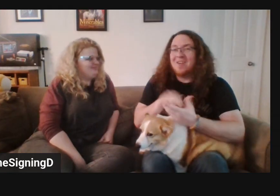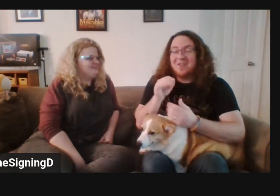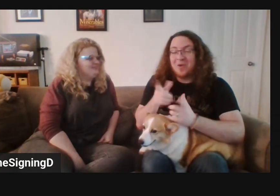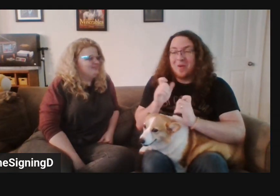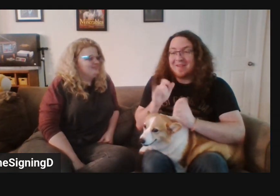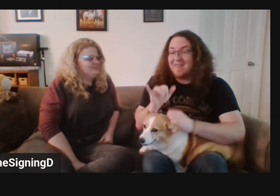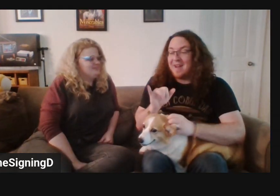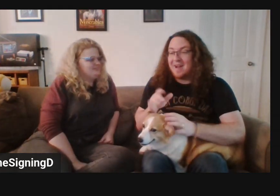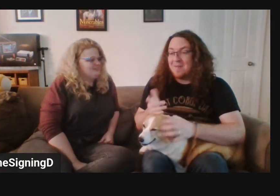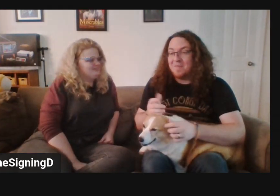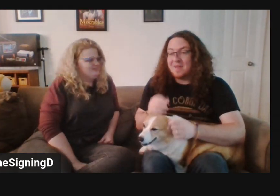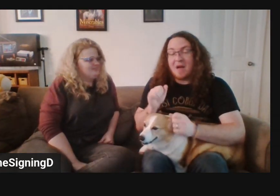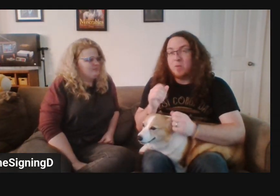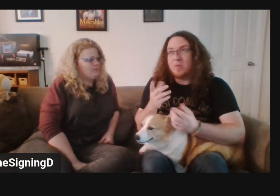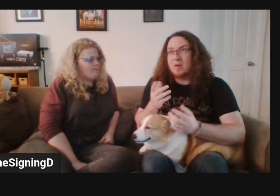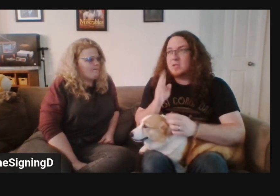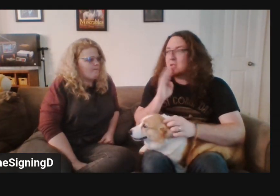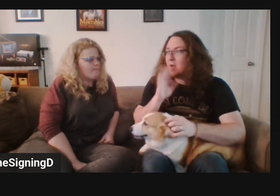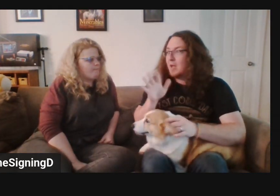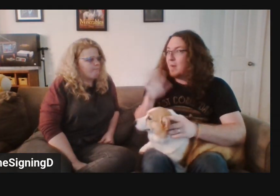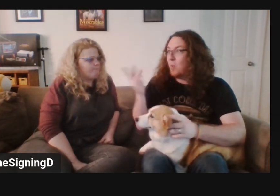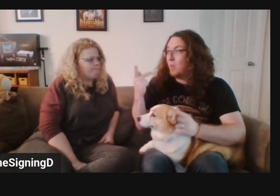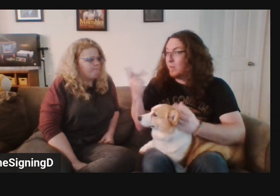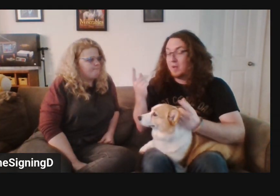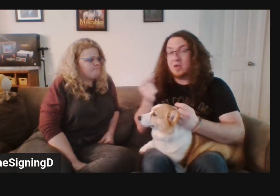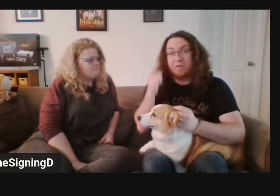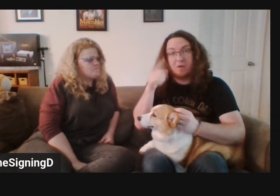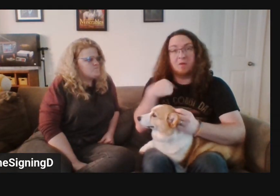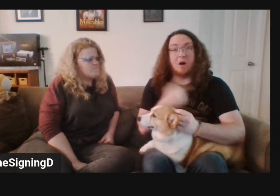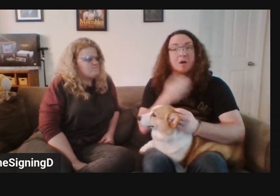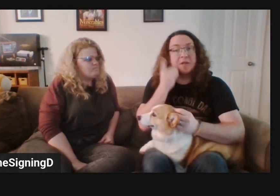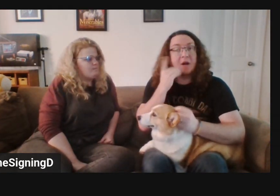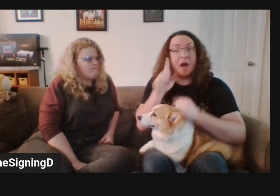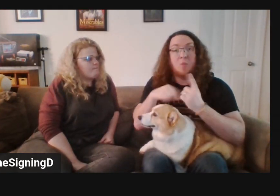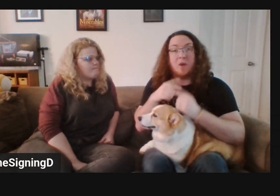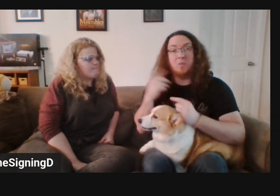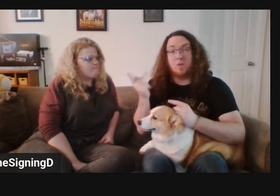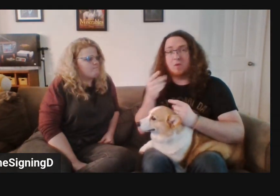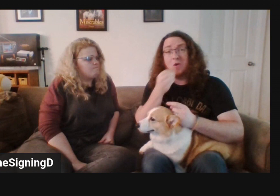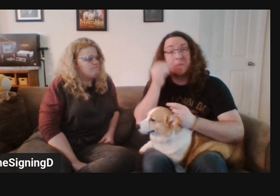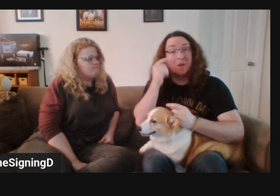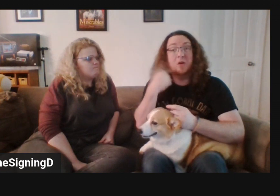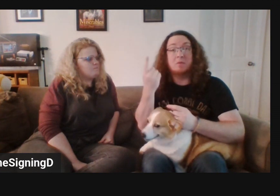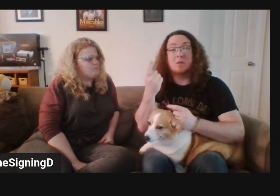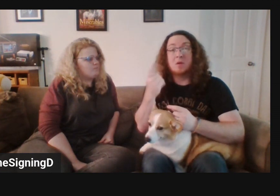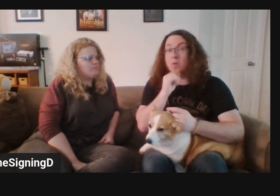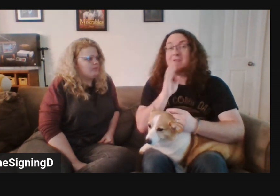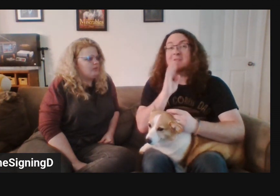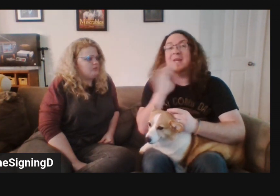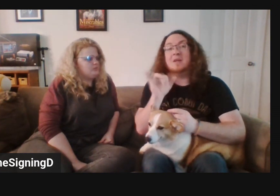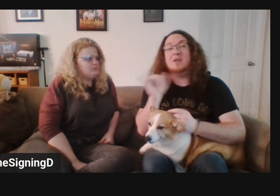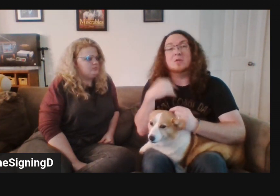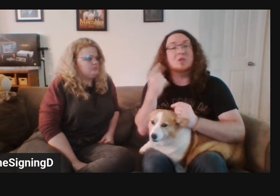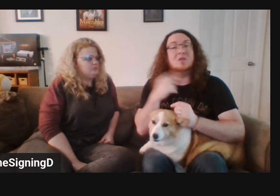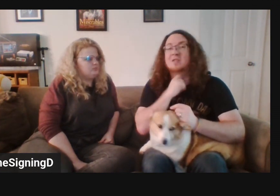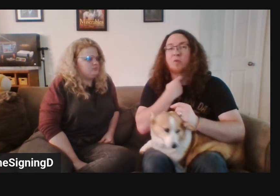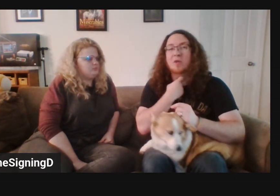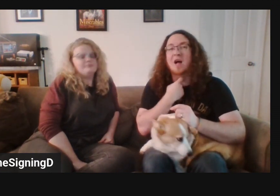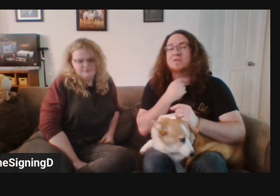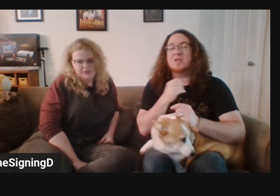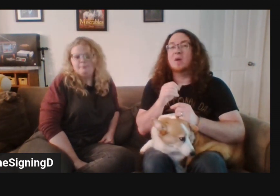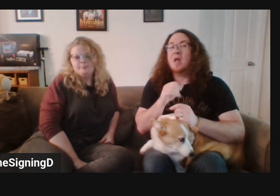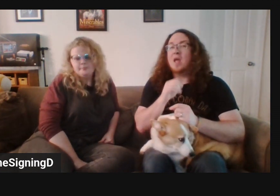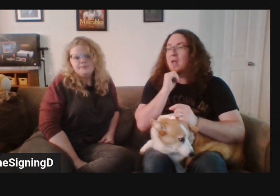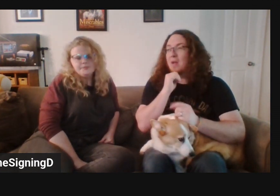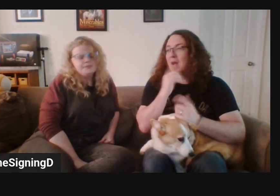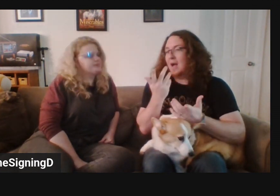we learned quick that we were just talking about what we were going to do for our dinner, and when we're home alone, we're not speaking to, it's voice